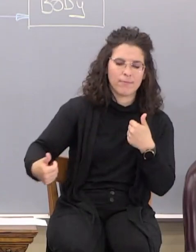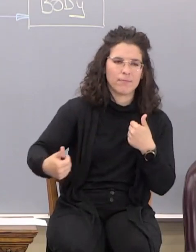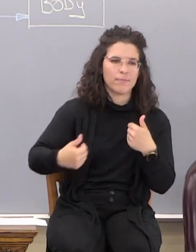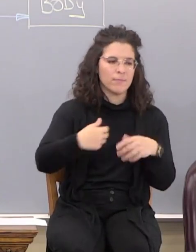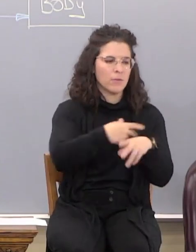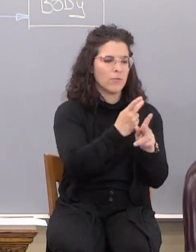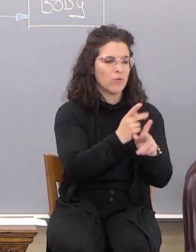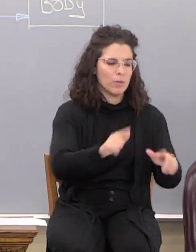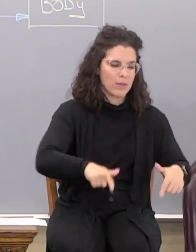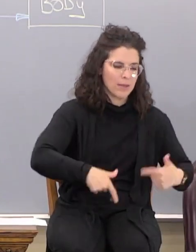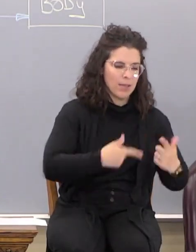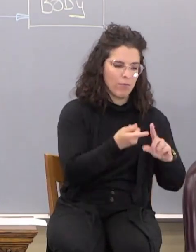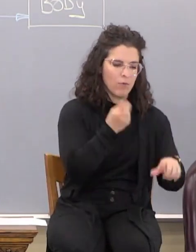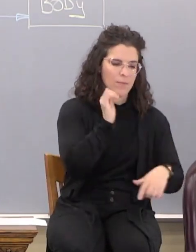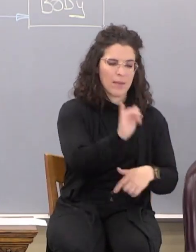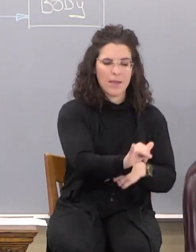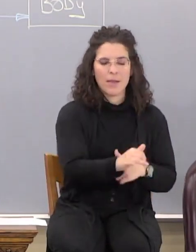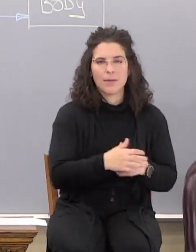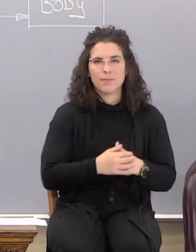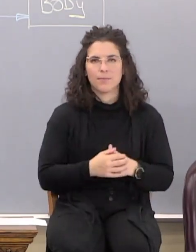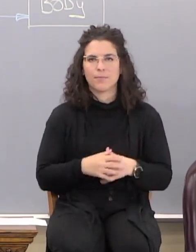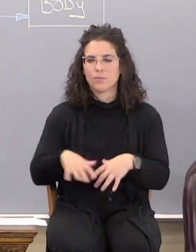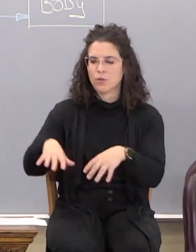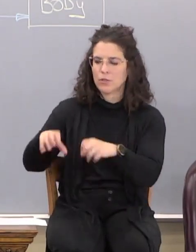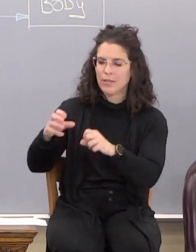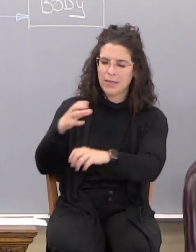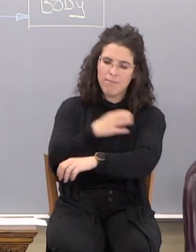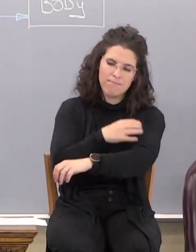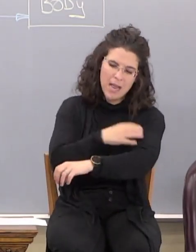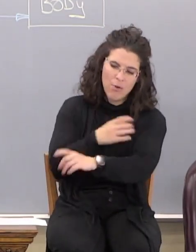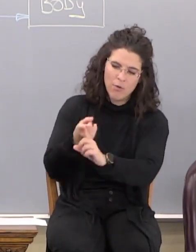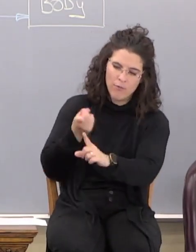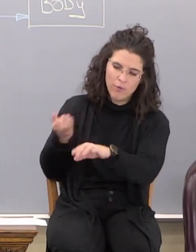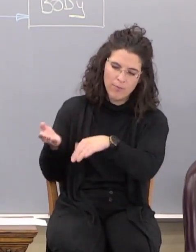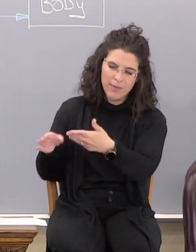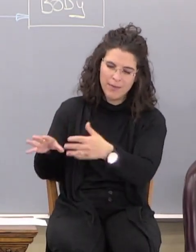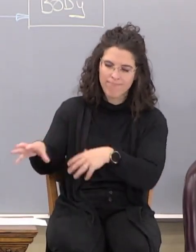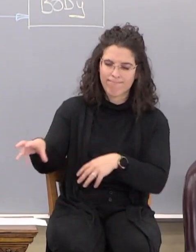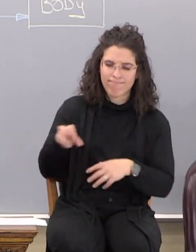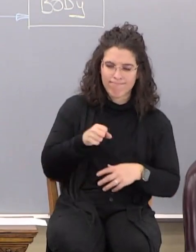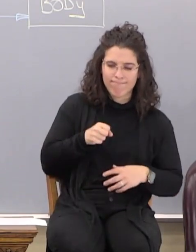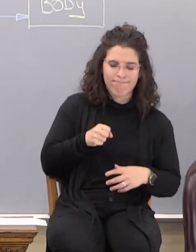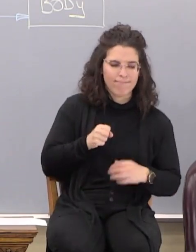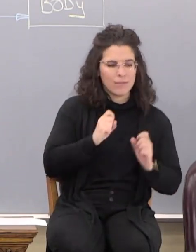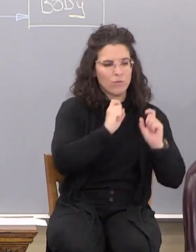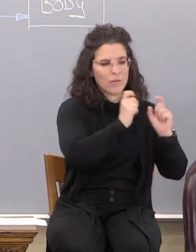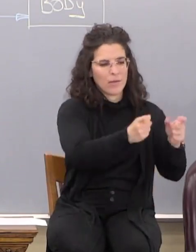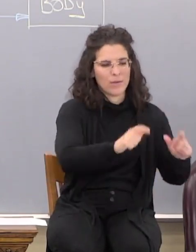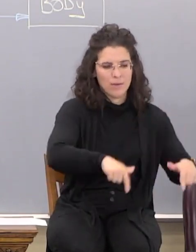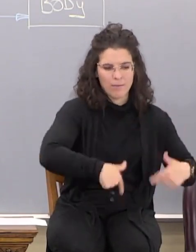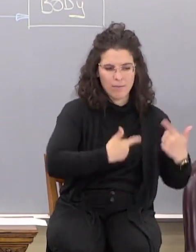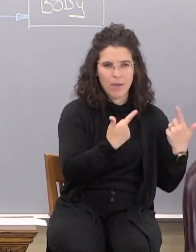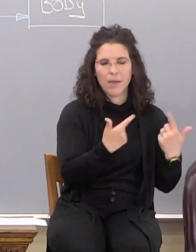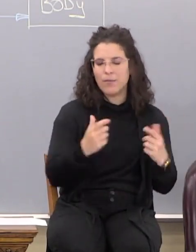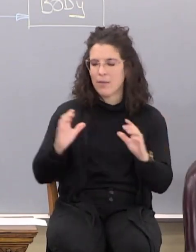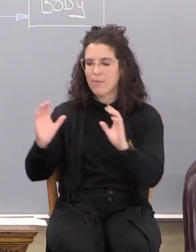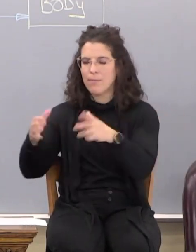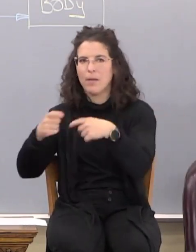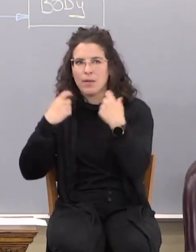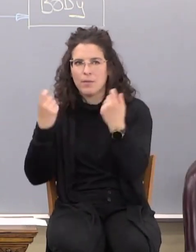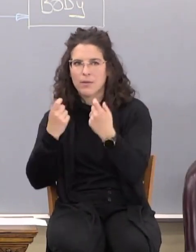out of death. You take the power away. The old, that body of sin no